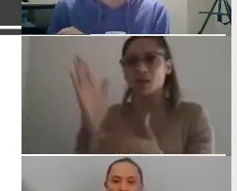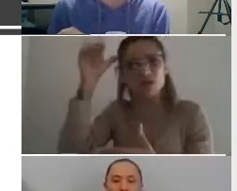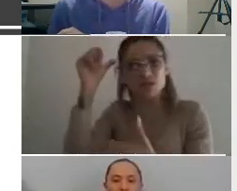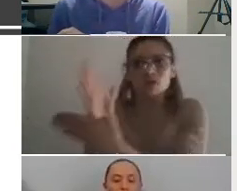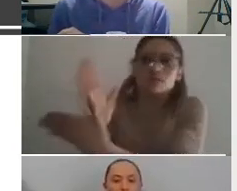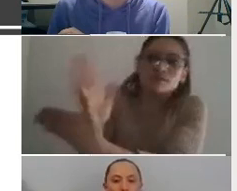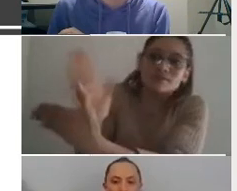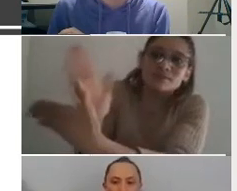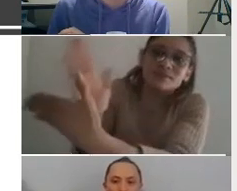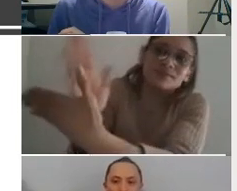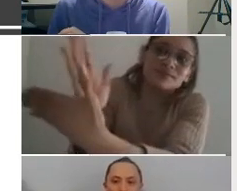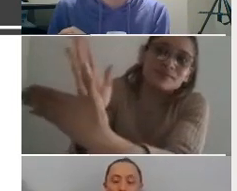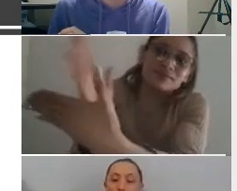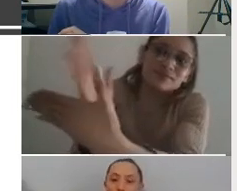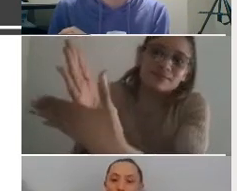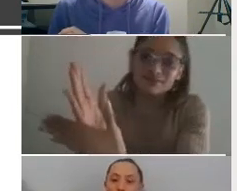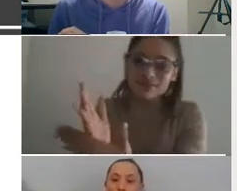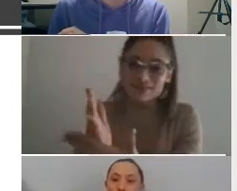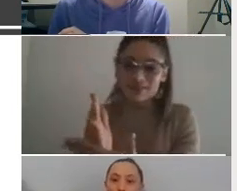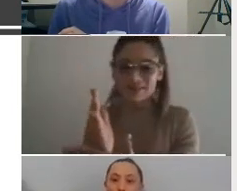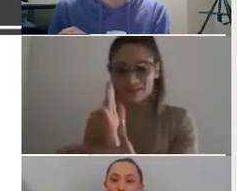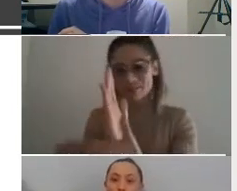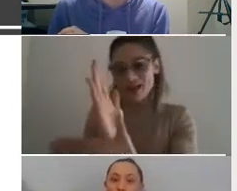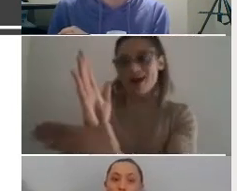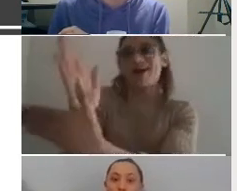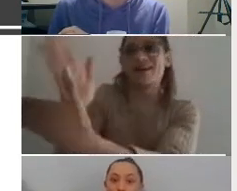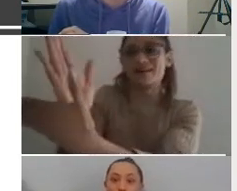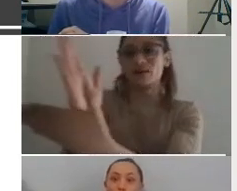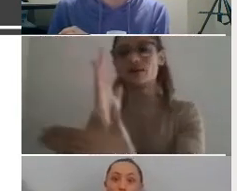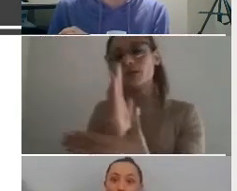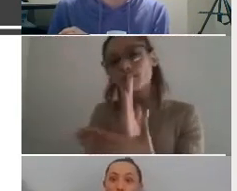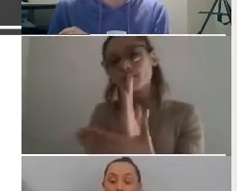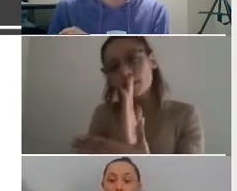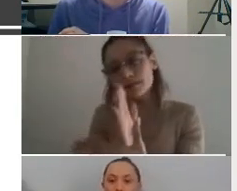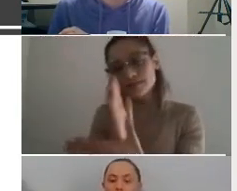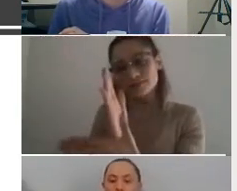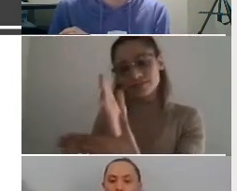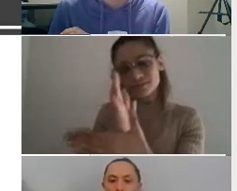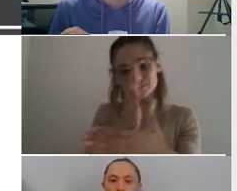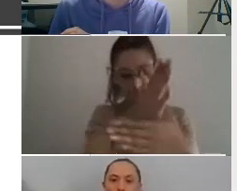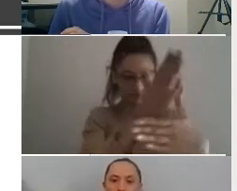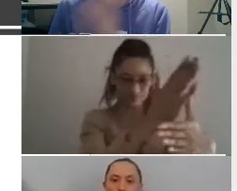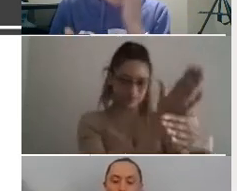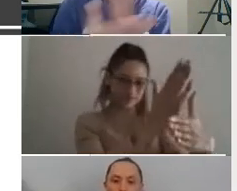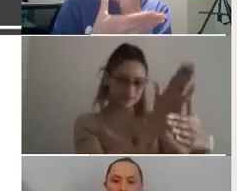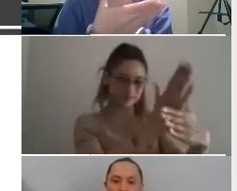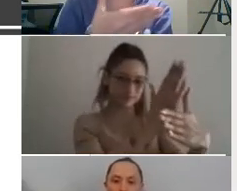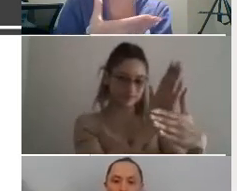So just a little bit of bother, or like a continuous, like you're really bothering someone.